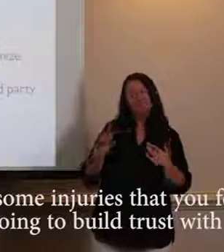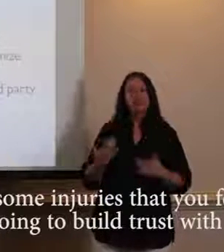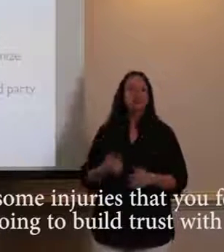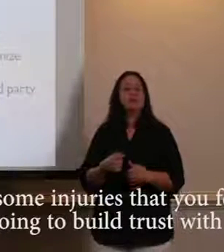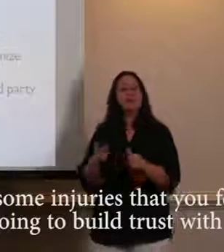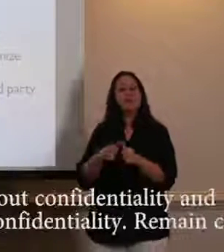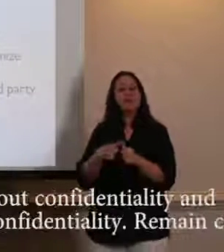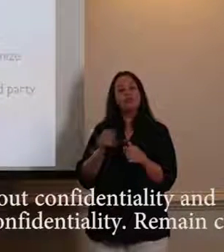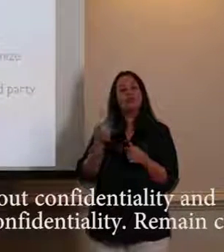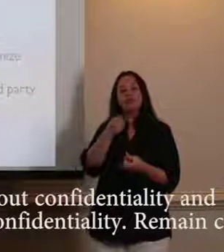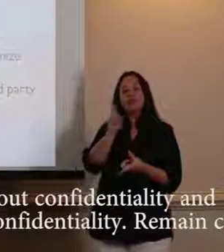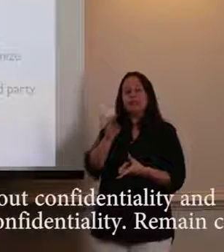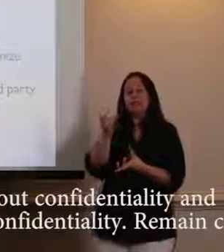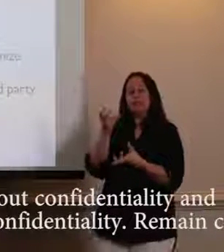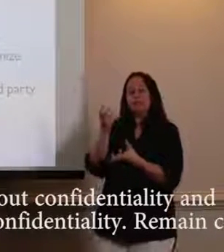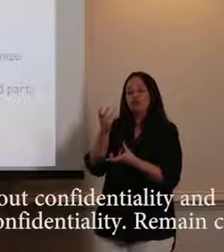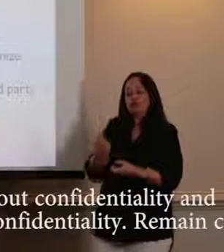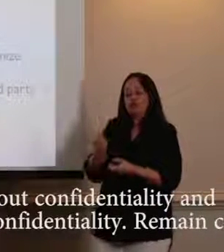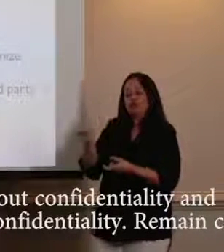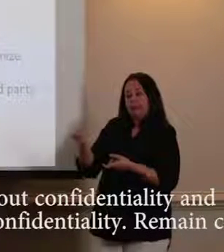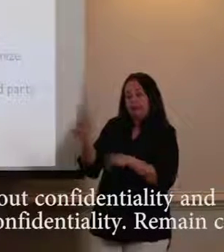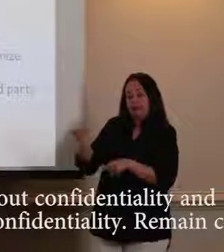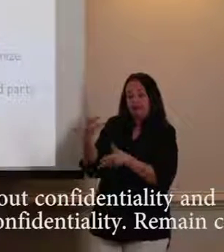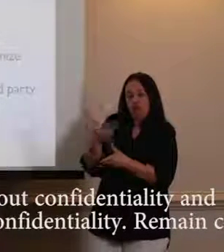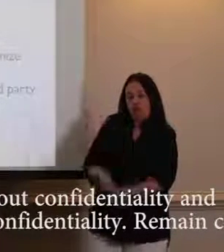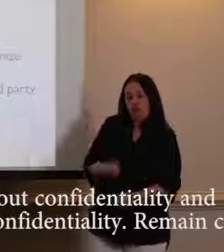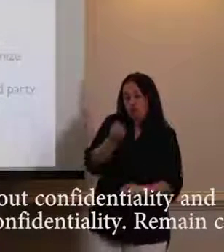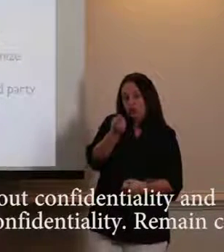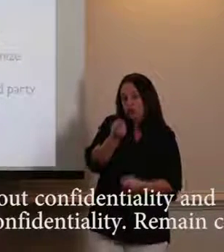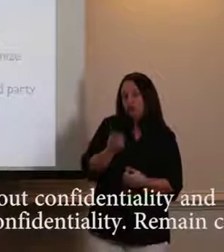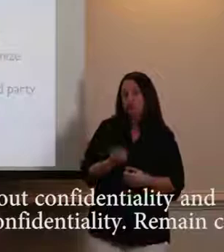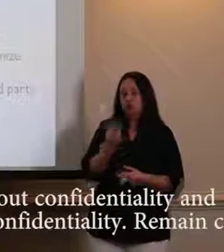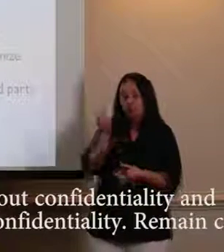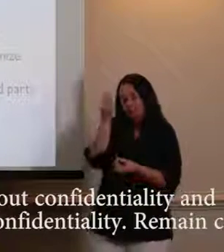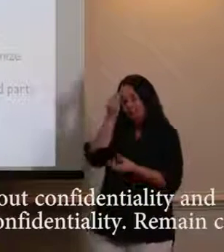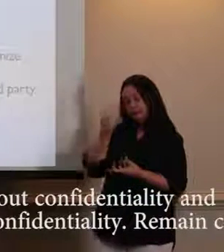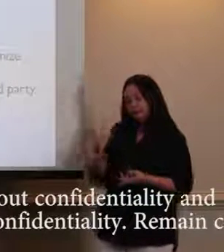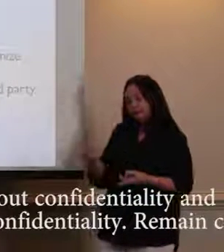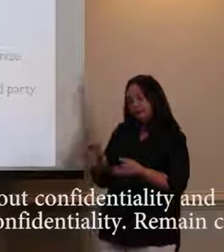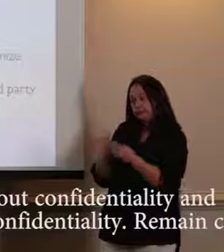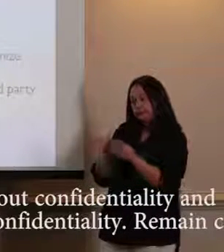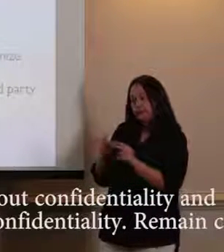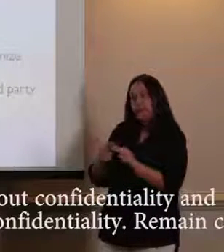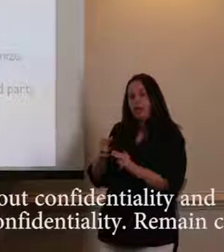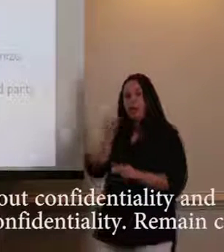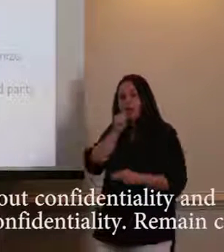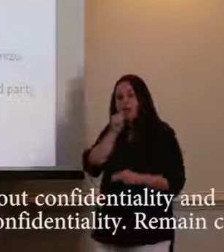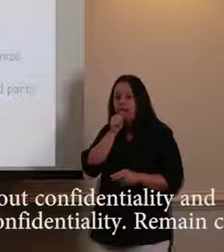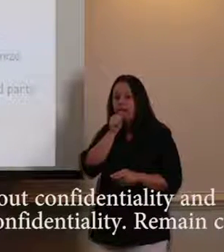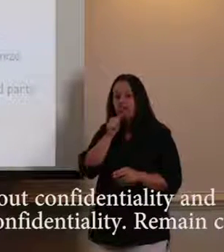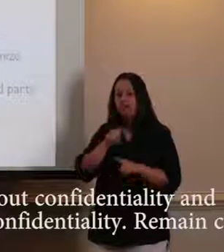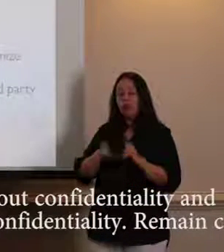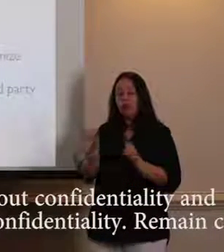build trust with that person. So inform them about confidentiality and including the exceptions to